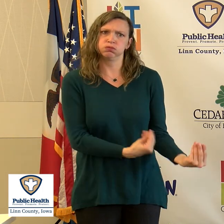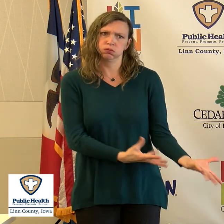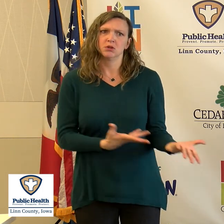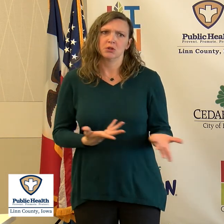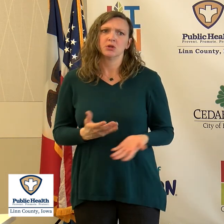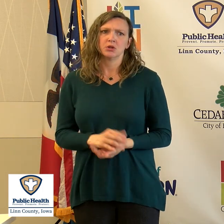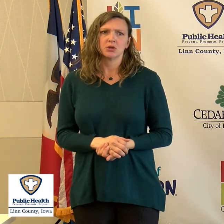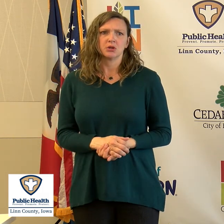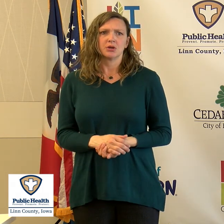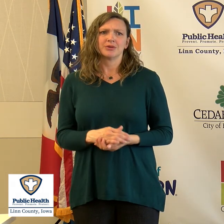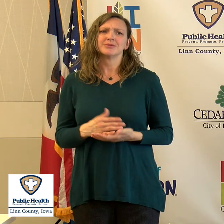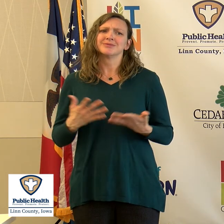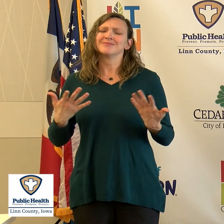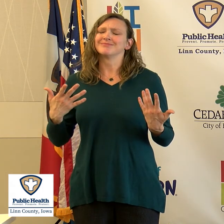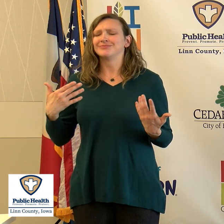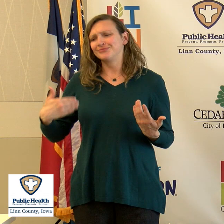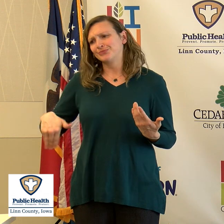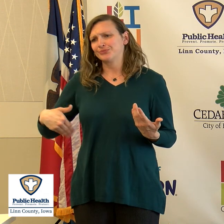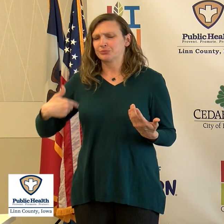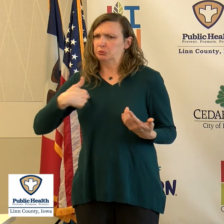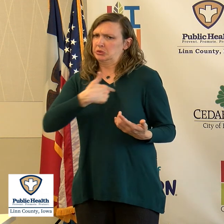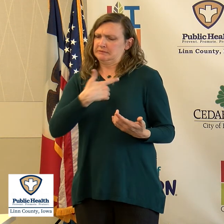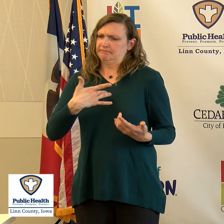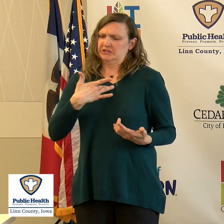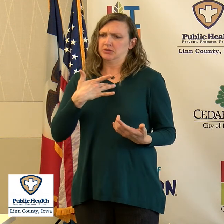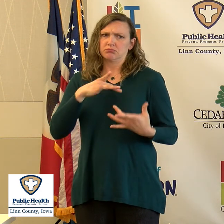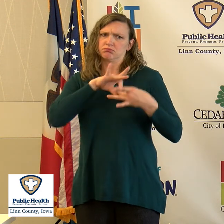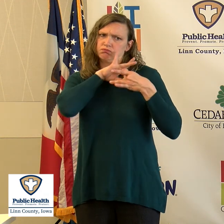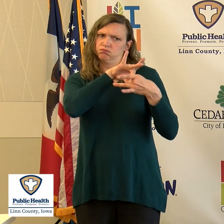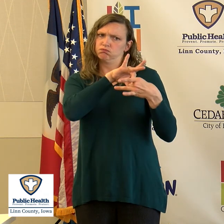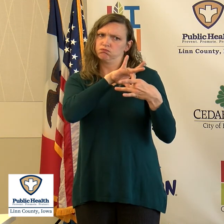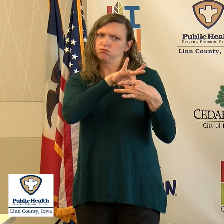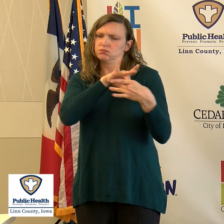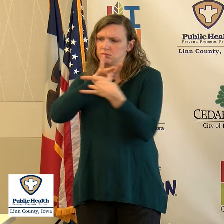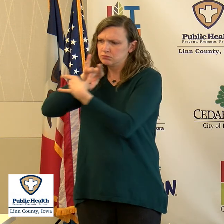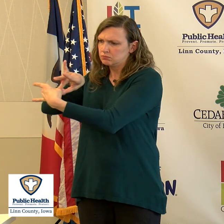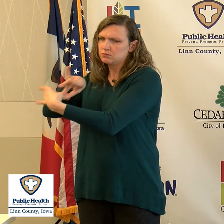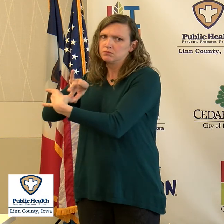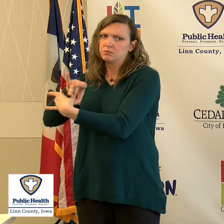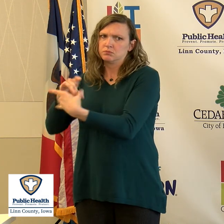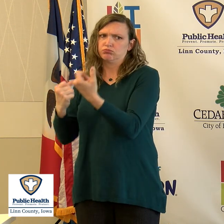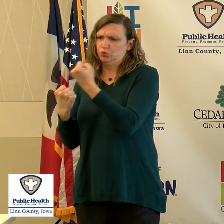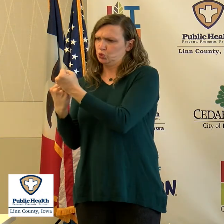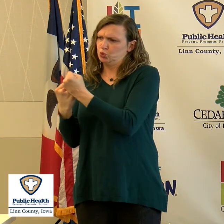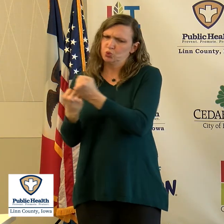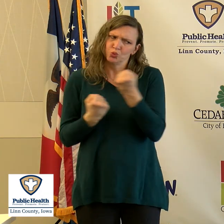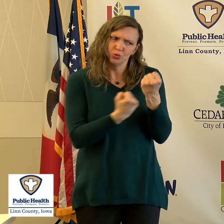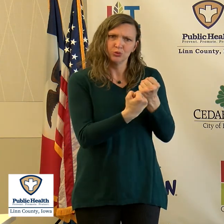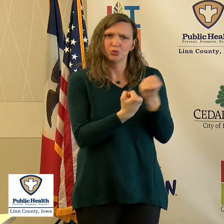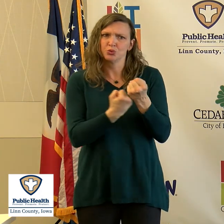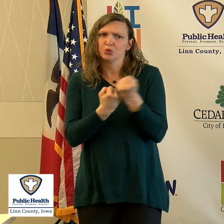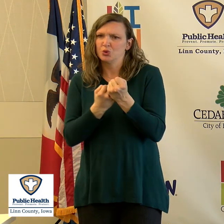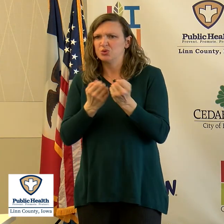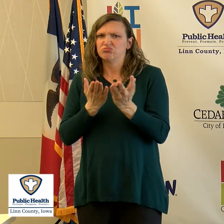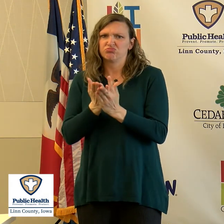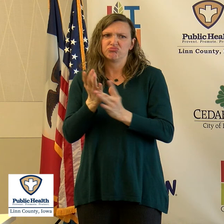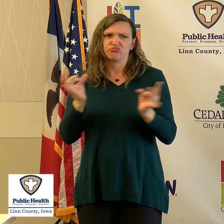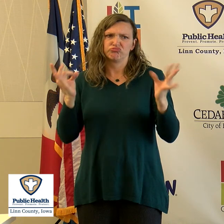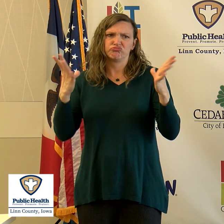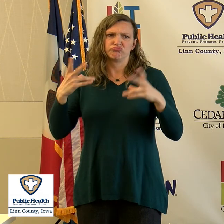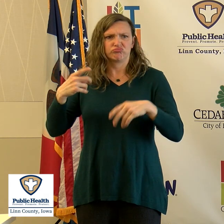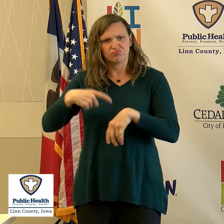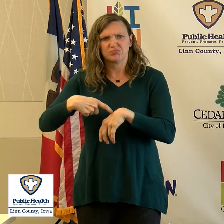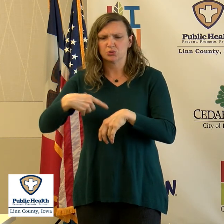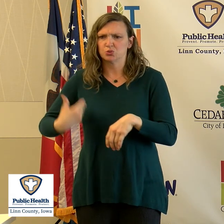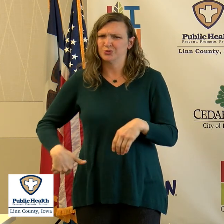they feel like they have the support that they need to continue through this outbreak. It's hard for our long-term care facilities. They're